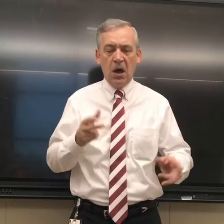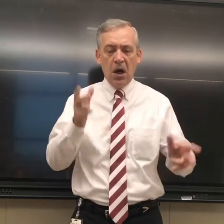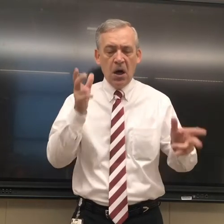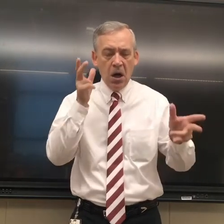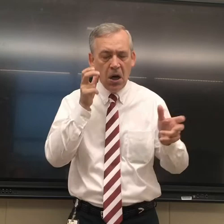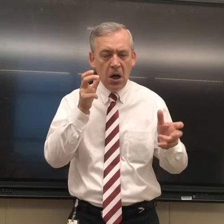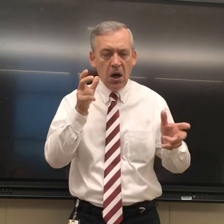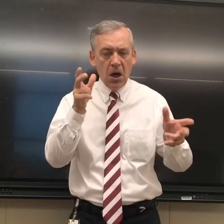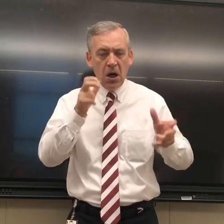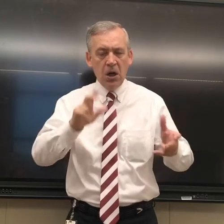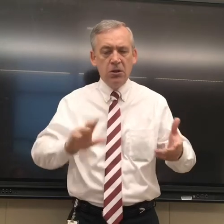I was young.